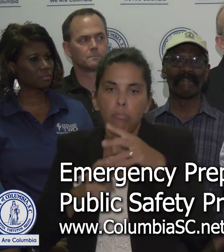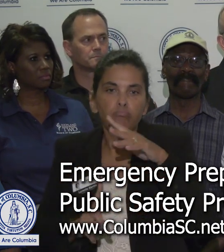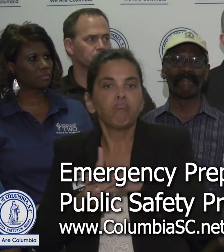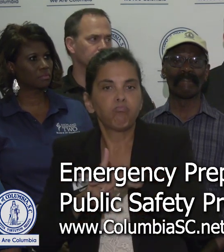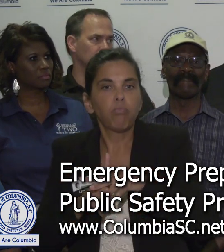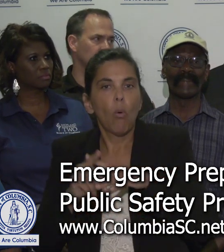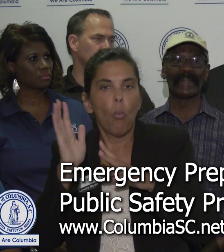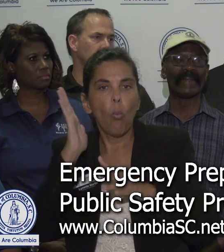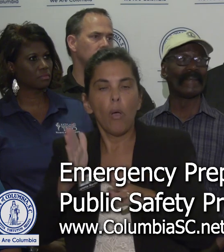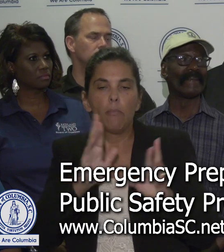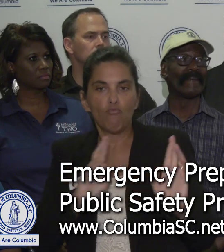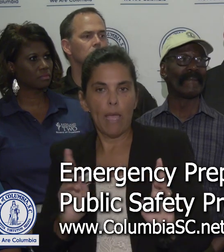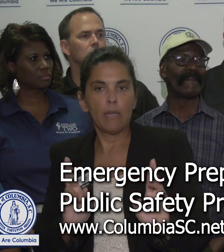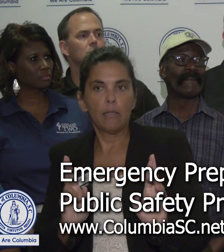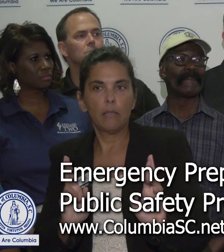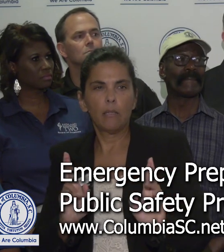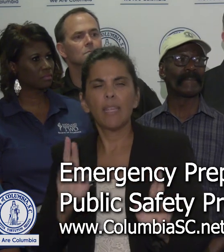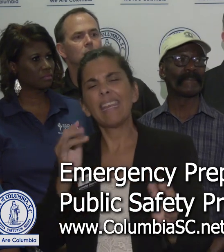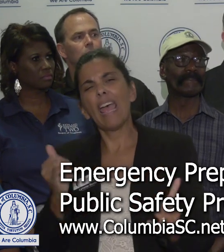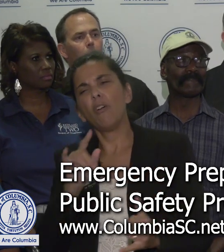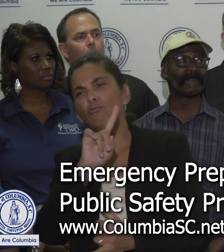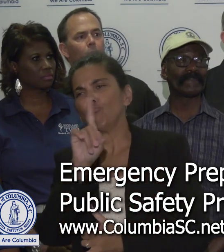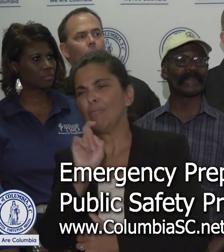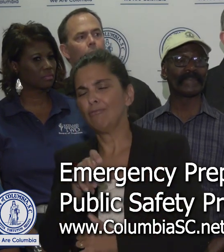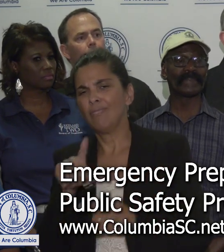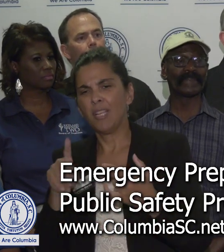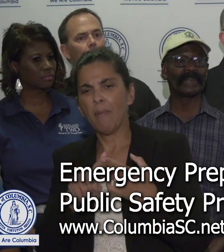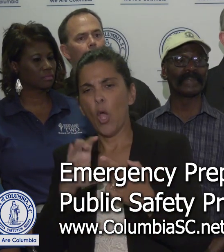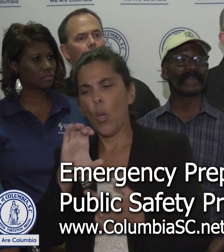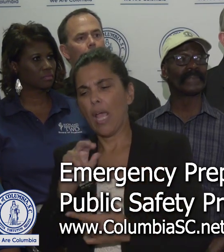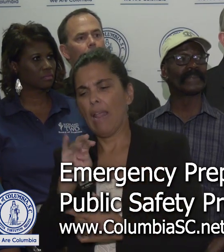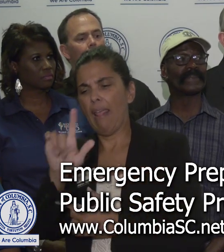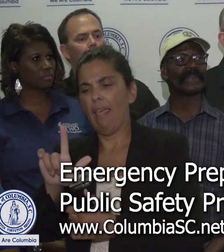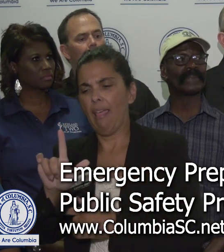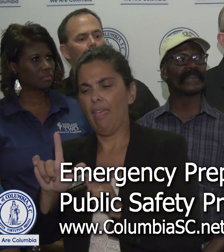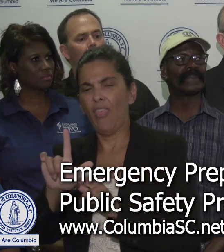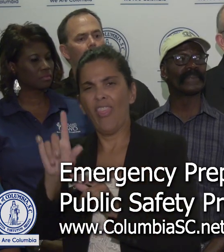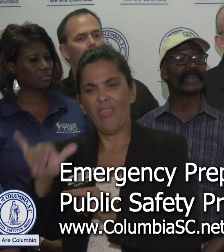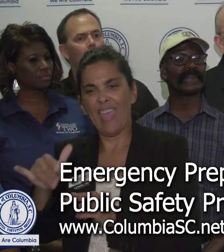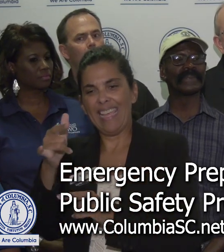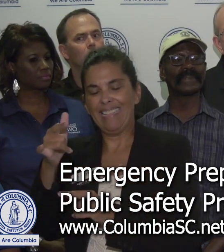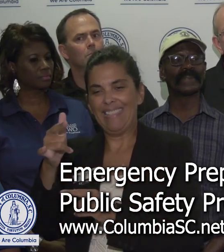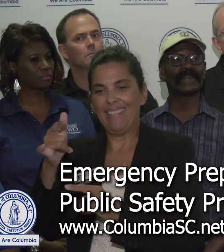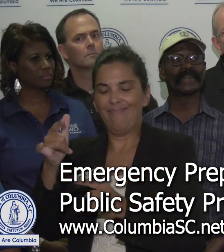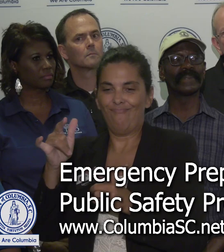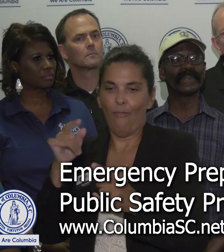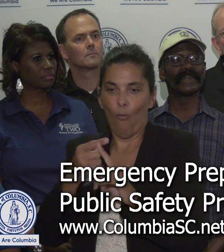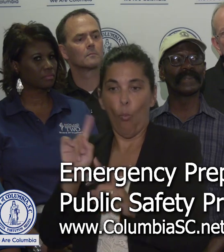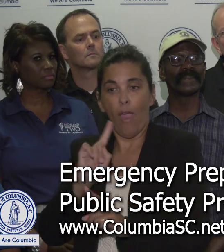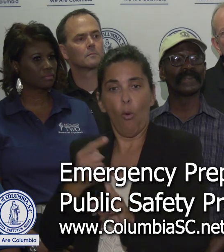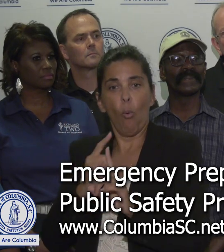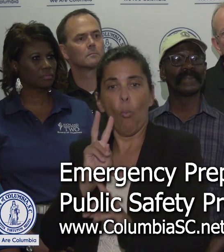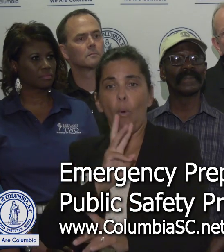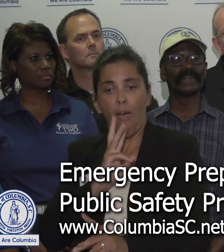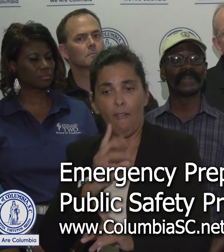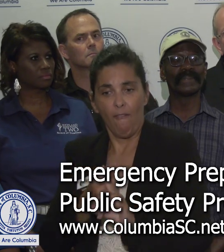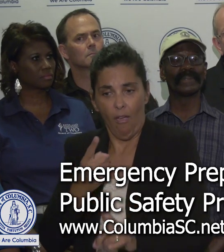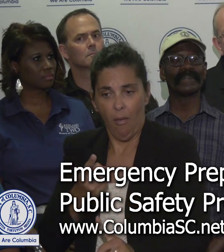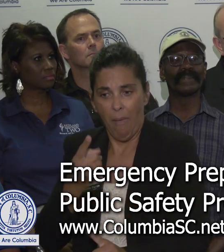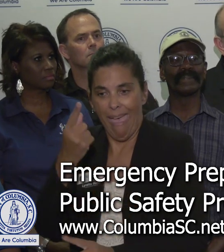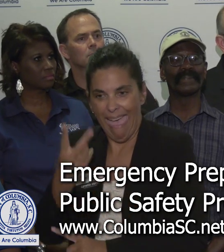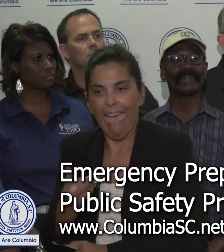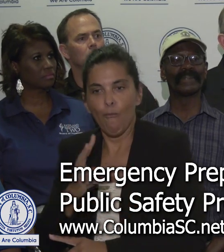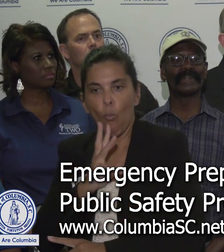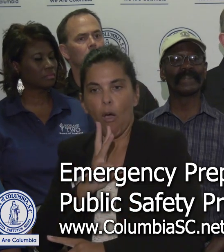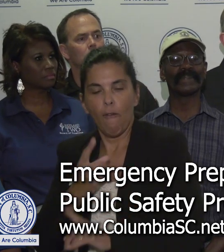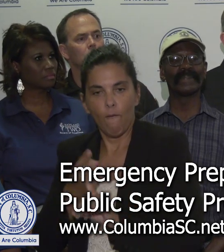may be asking questions about our canal, our water source for half of our treatment and water distribution system. We have been